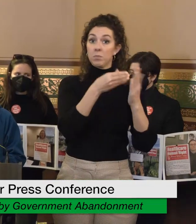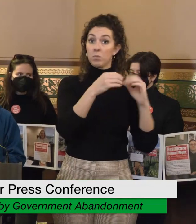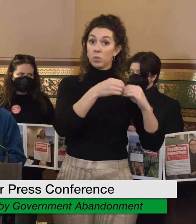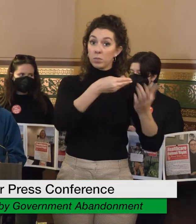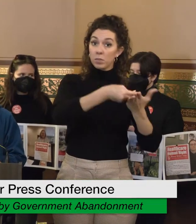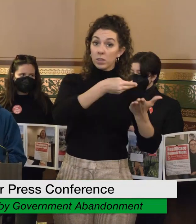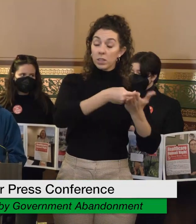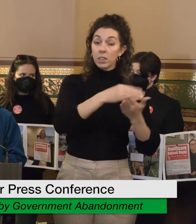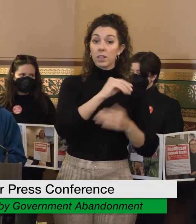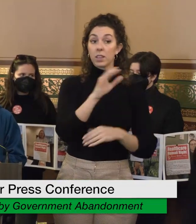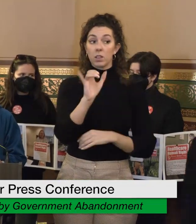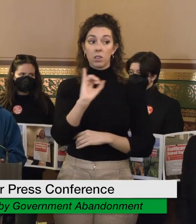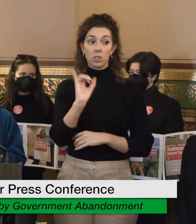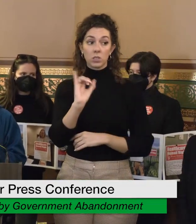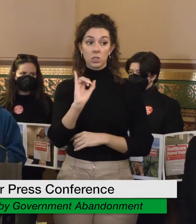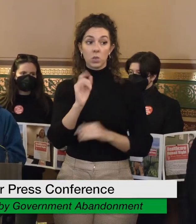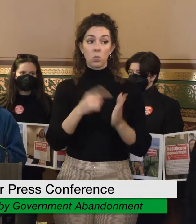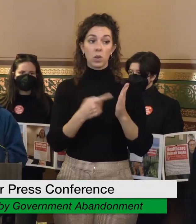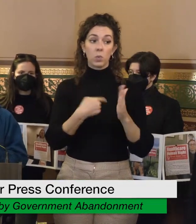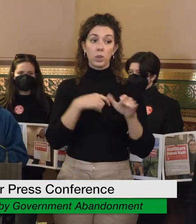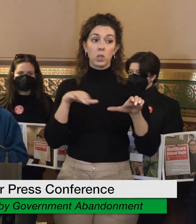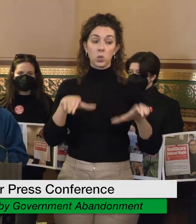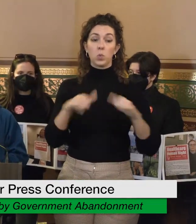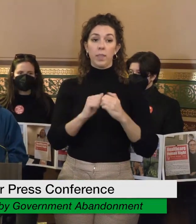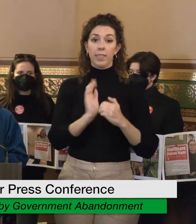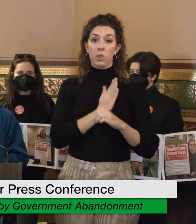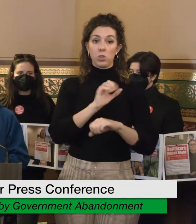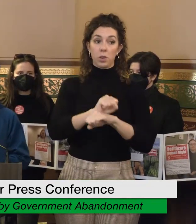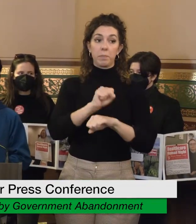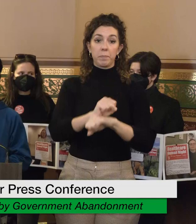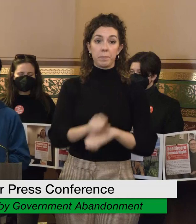we do with our job.